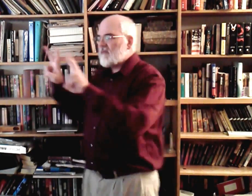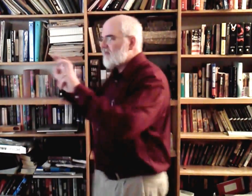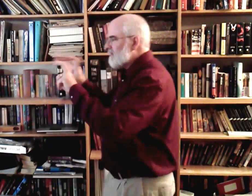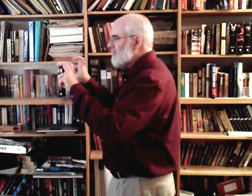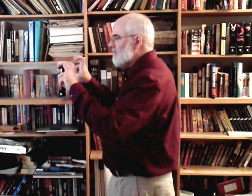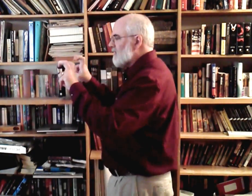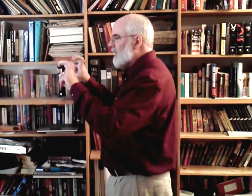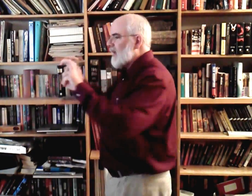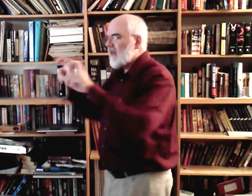Okay?